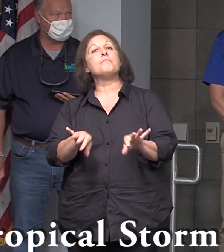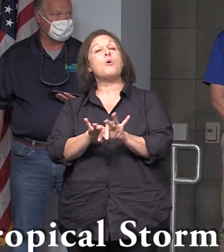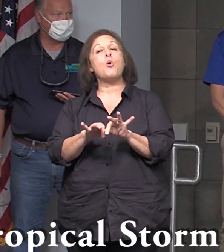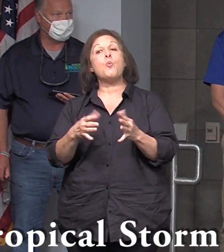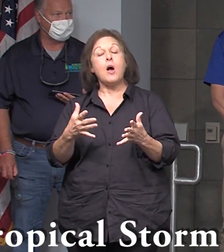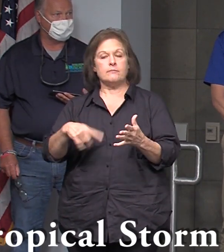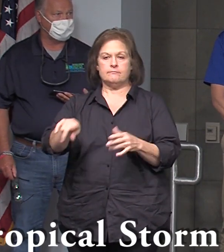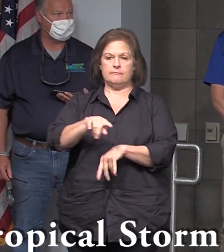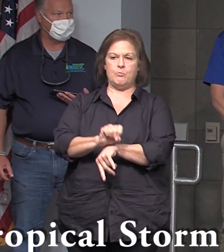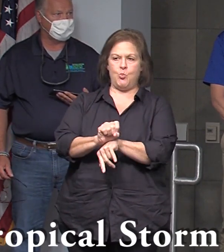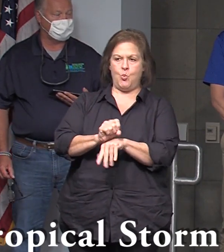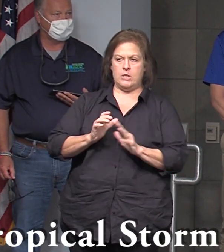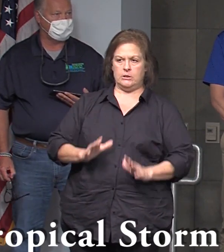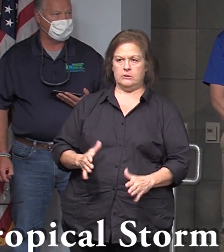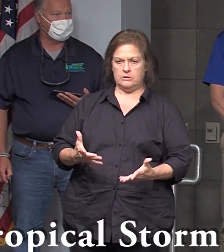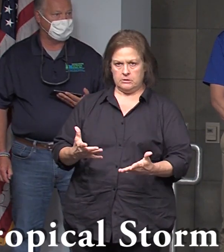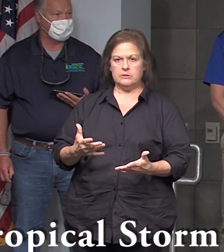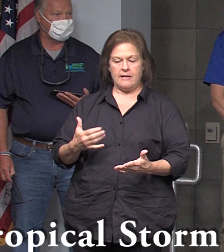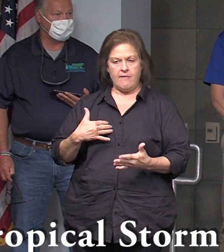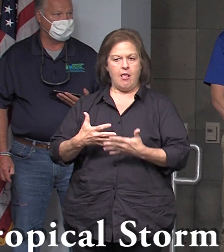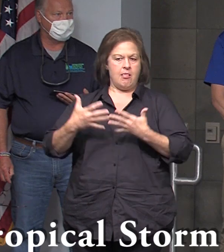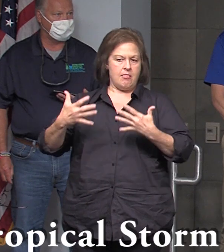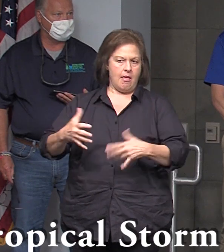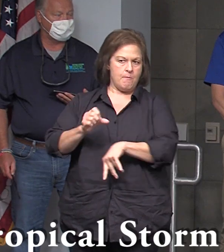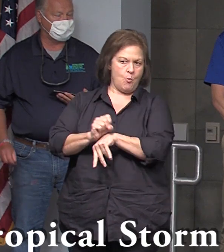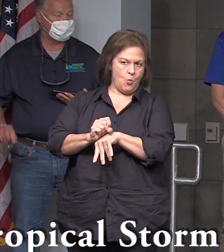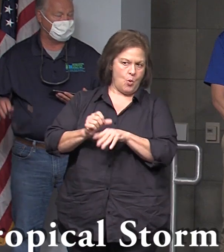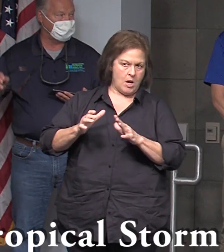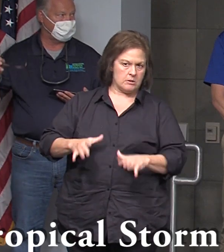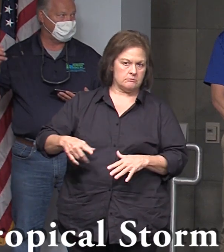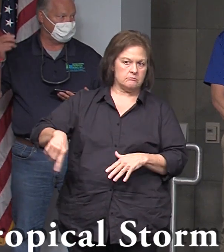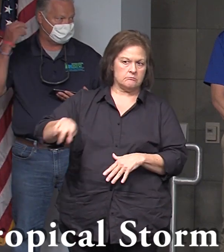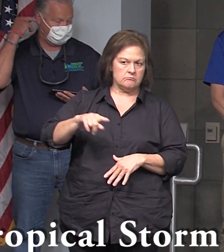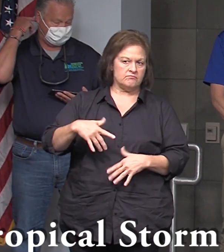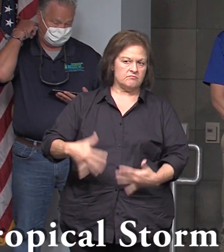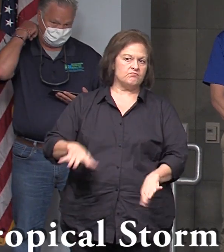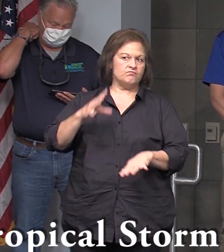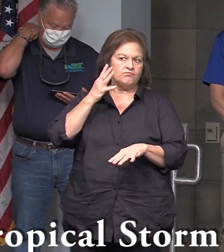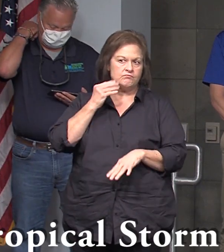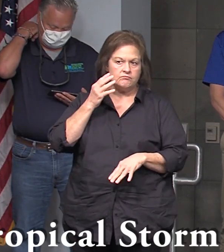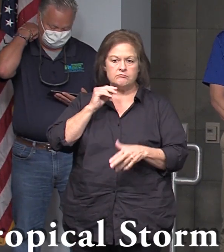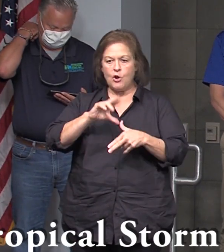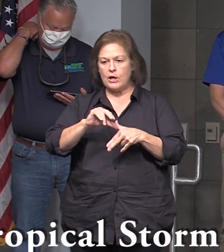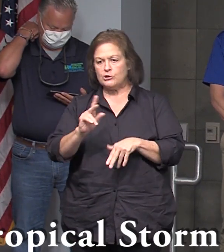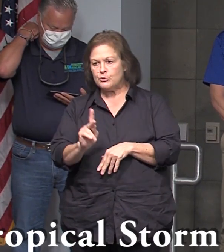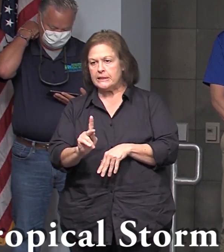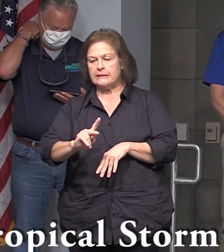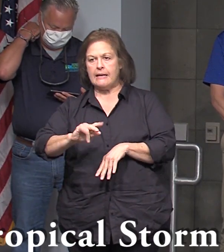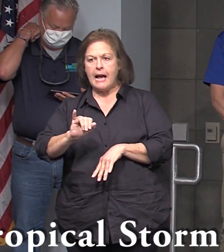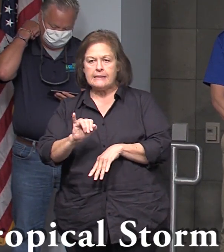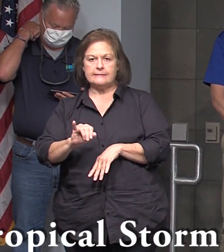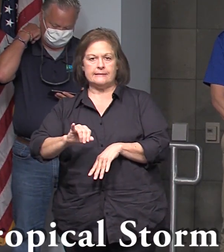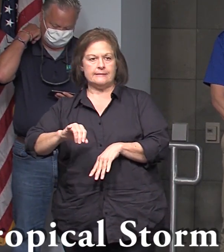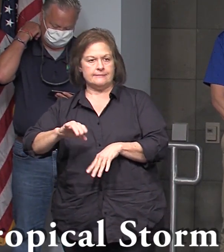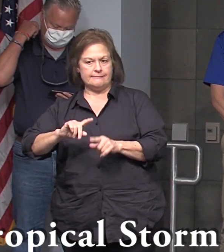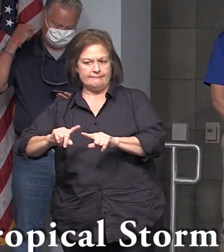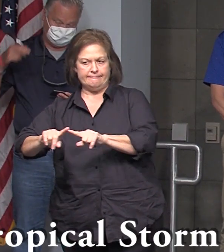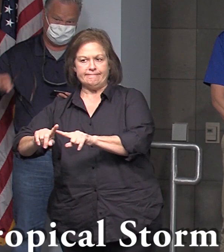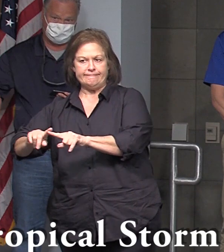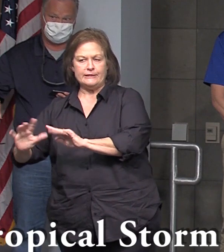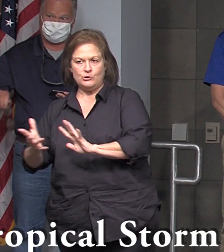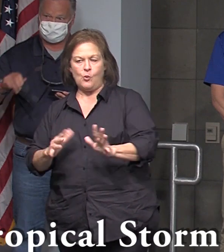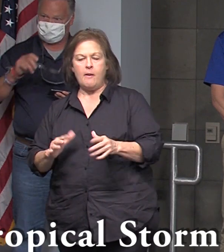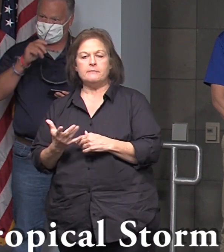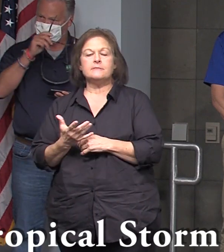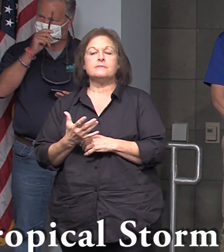our employees. We have a significant number of employees. They've been through the hurricanes, Katrina, Rita, Gustav Ike, and all those subsequent